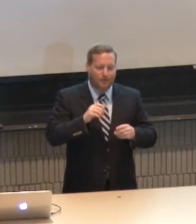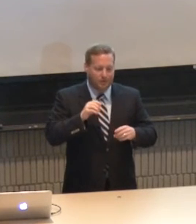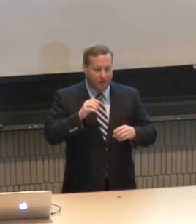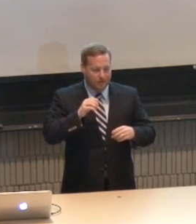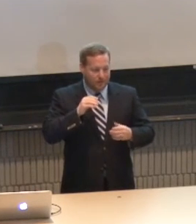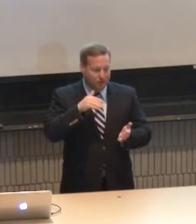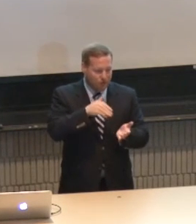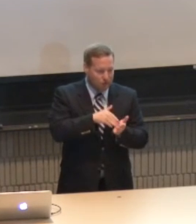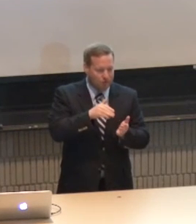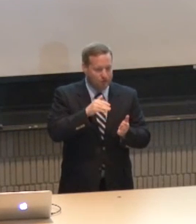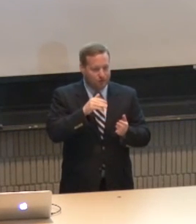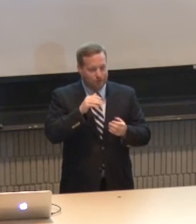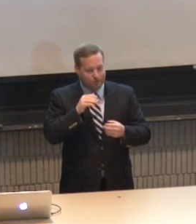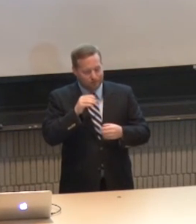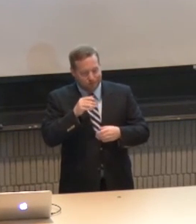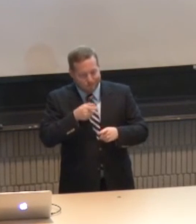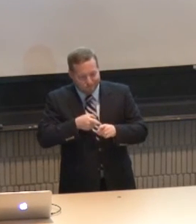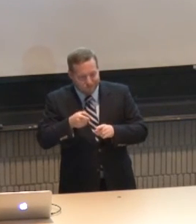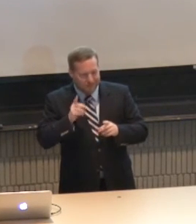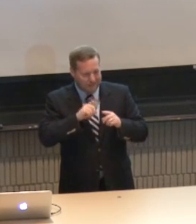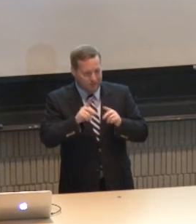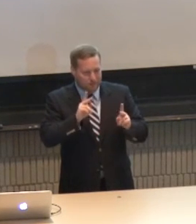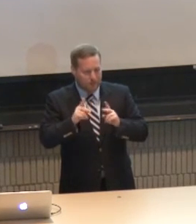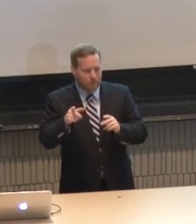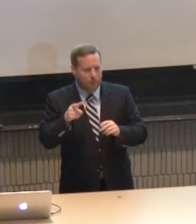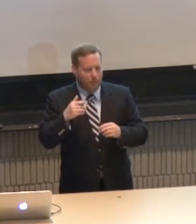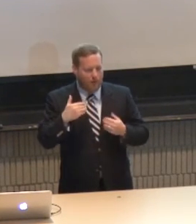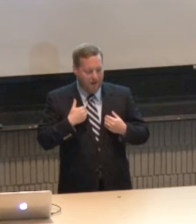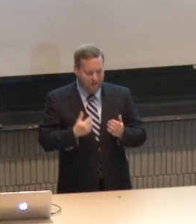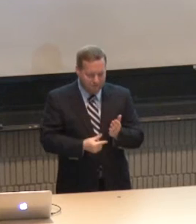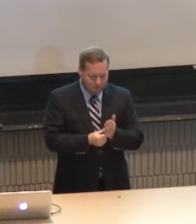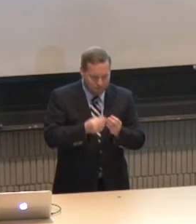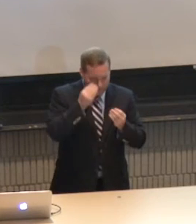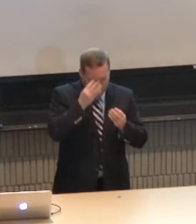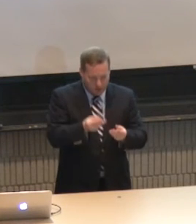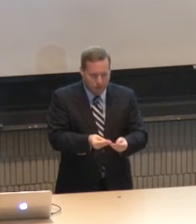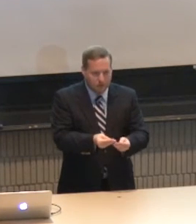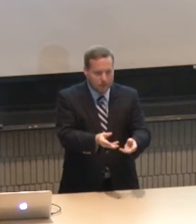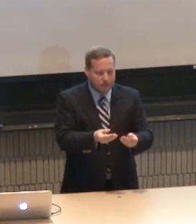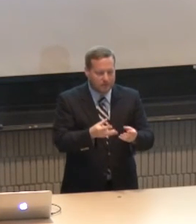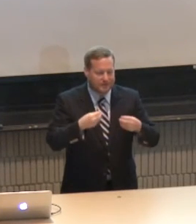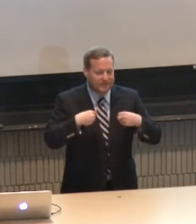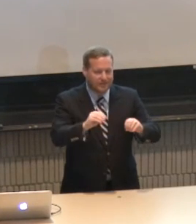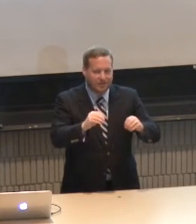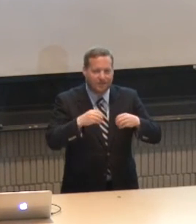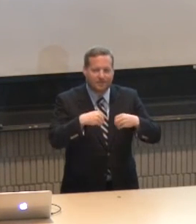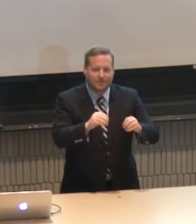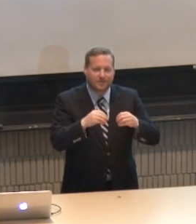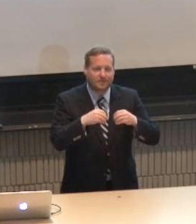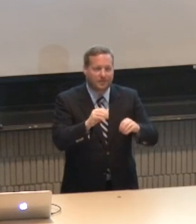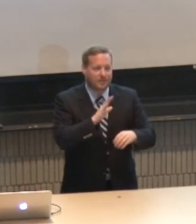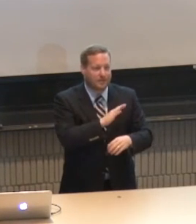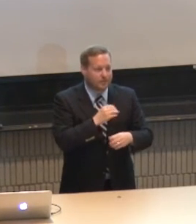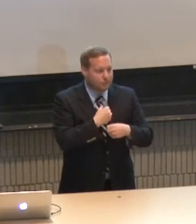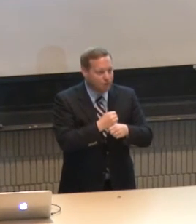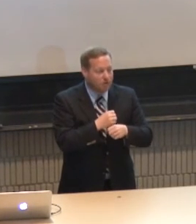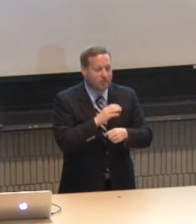but there's the system level where it's about PR, it's about the headlines today, it's about